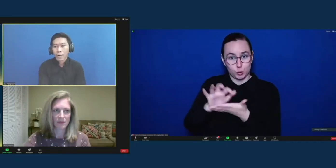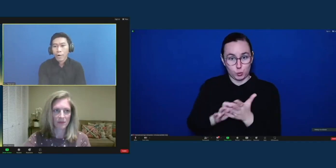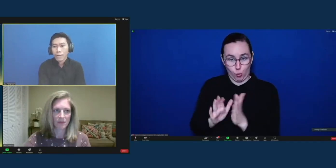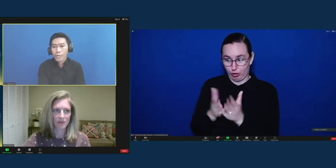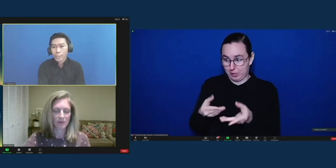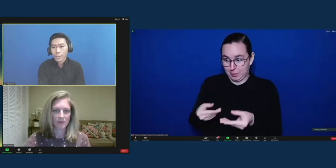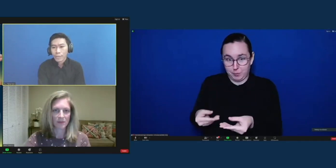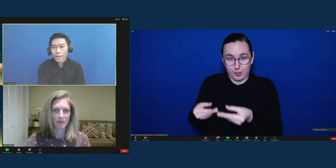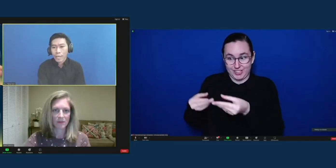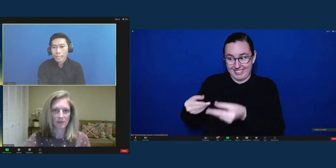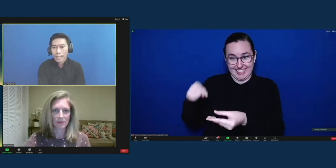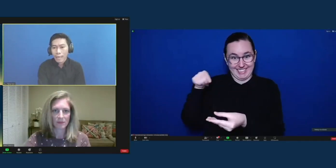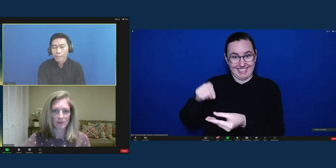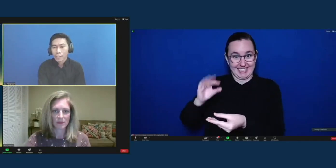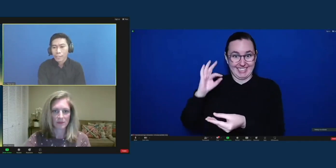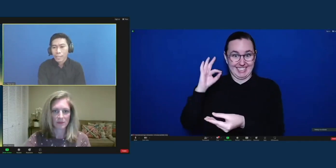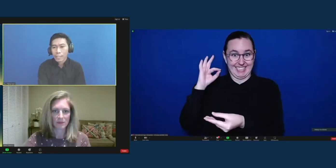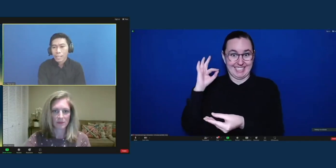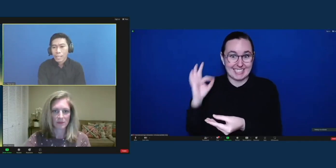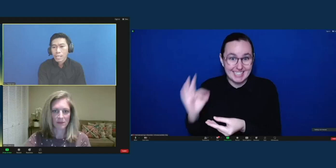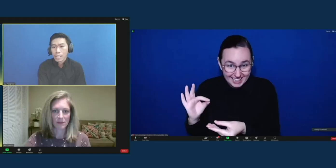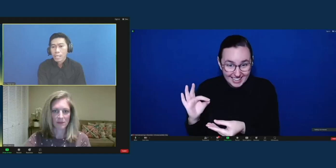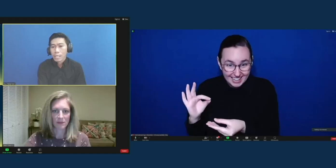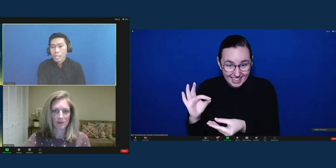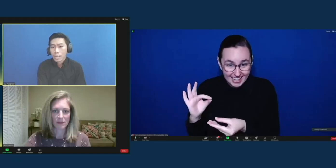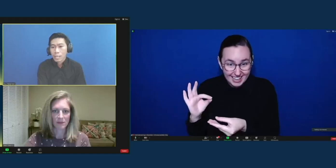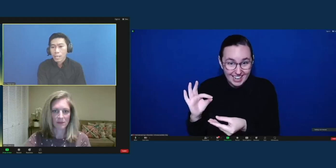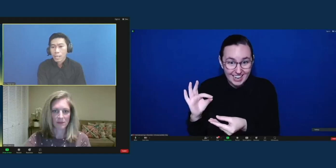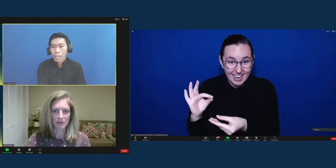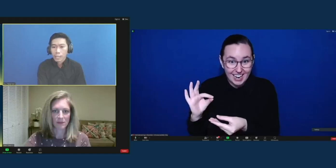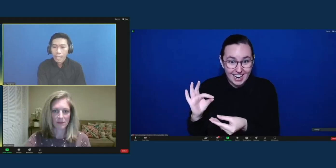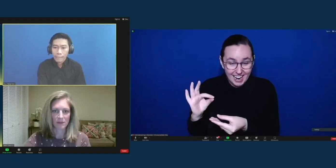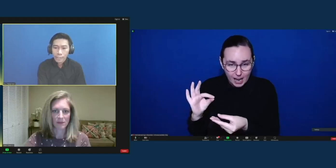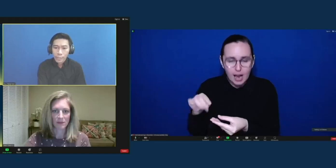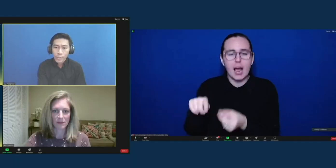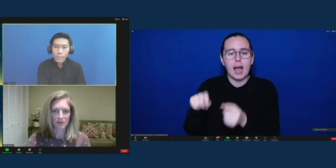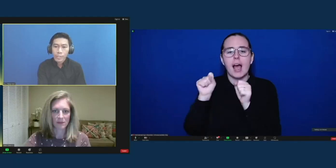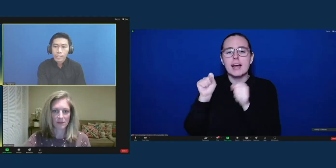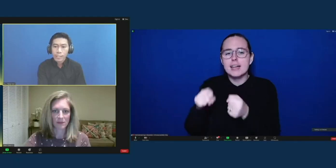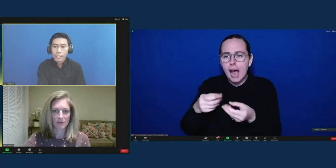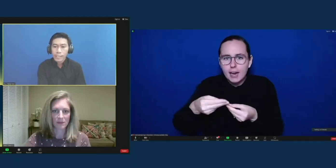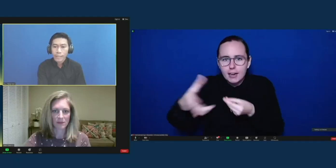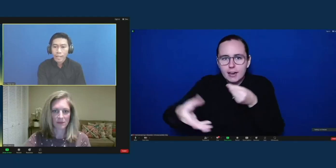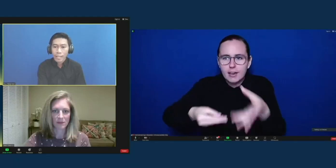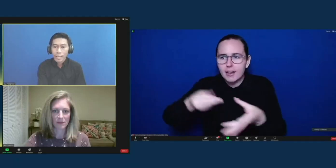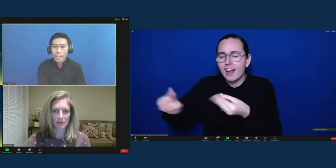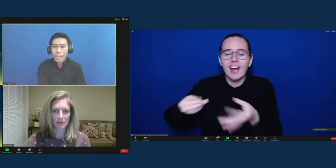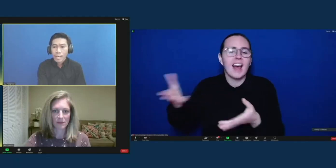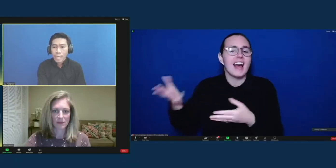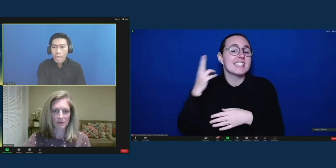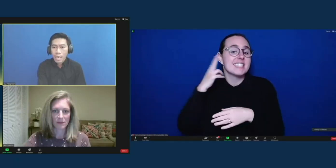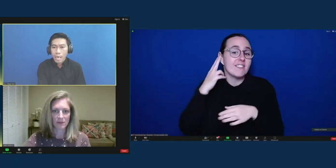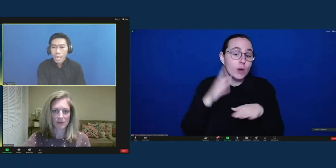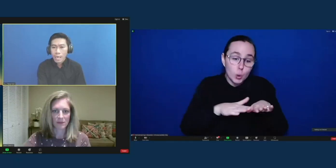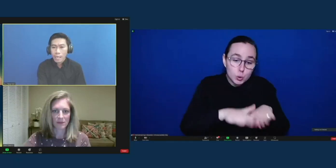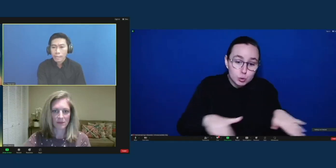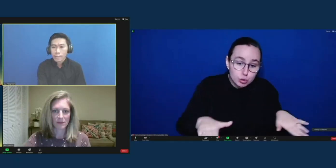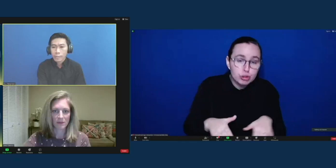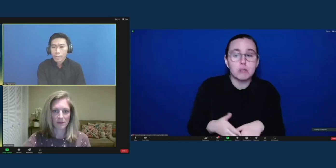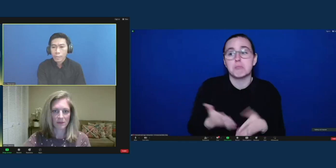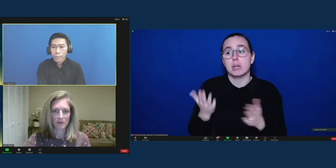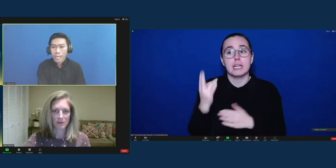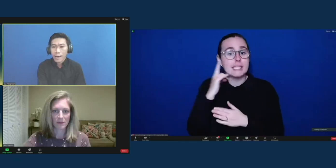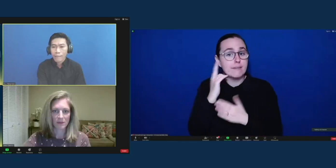send that over to different deaf children, deaf schools specifically,